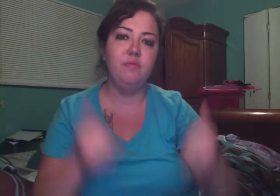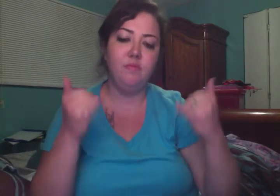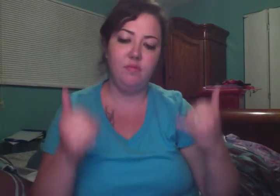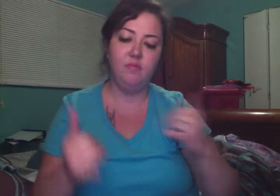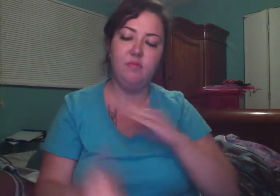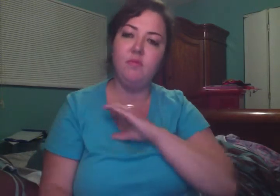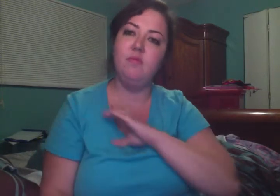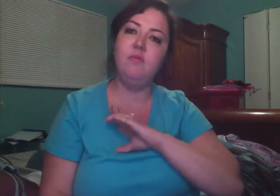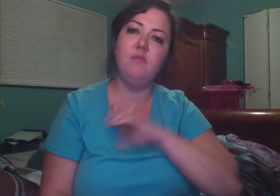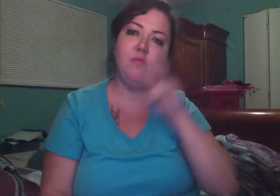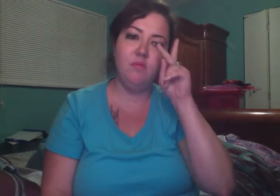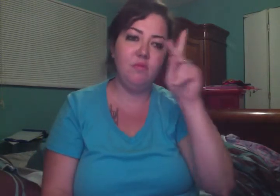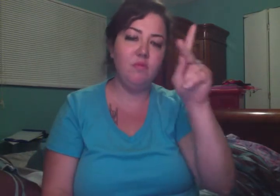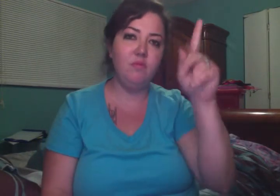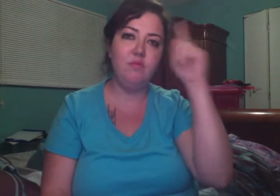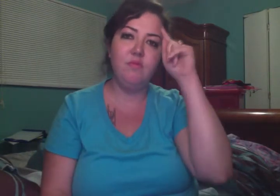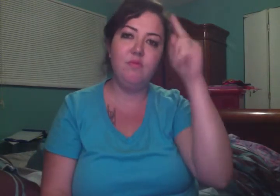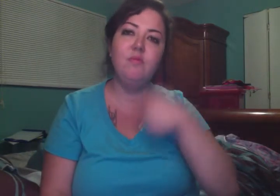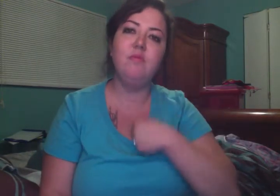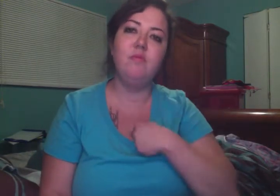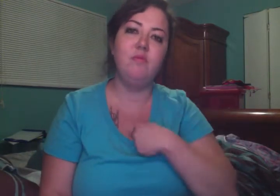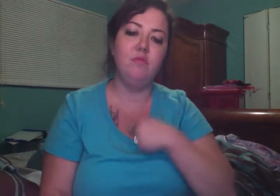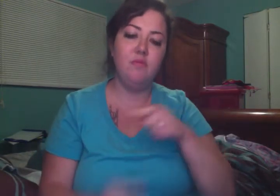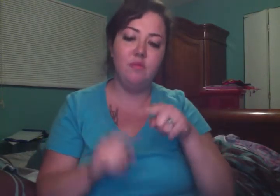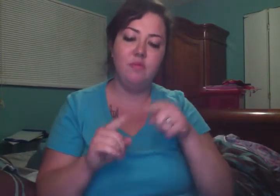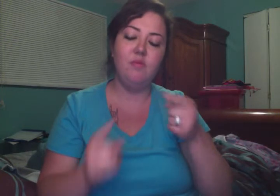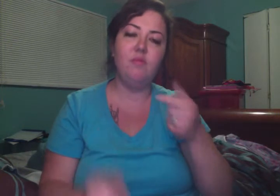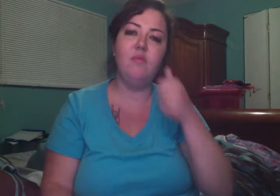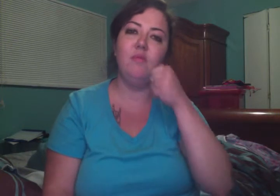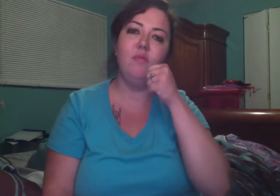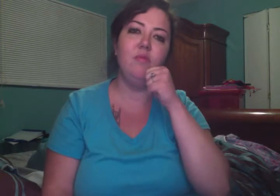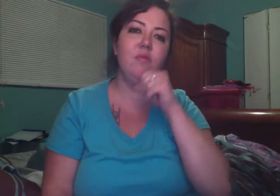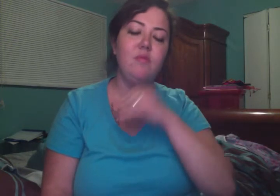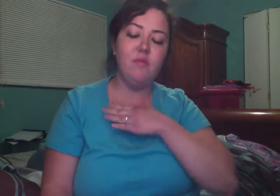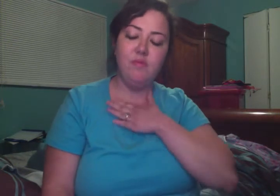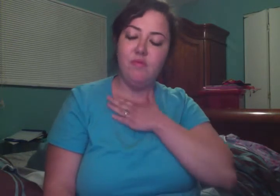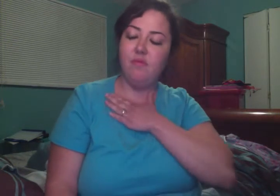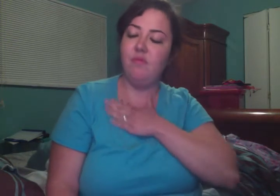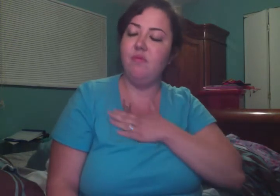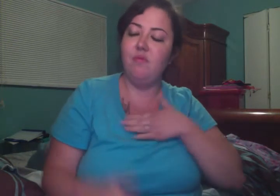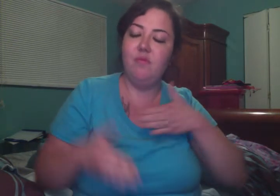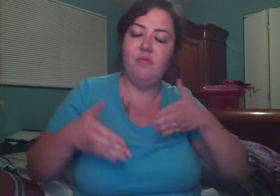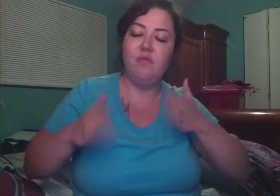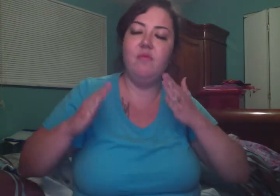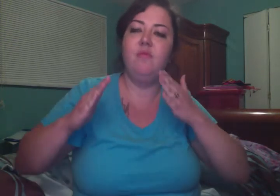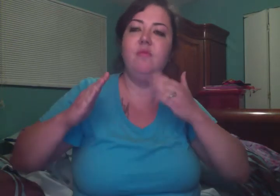Now the cops will get me, but girl, if you would let me,